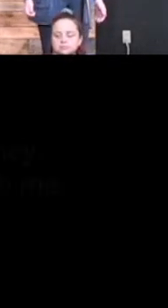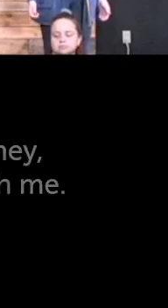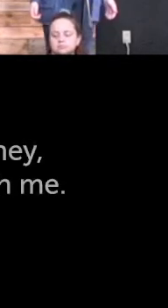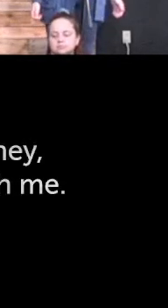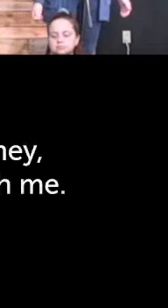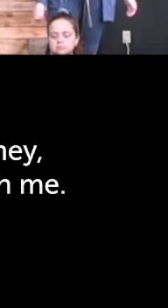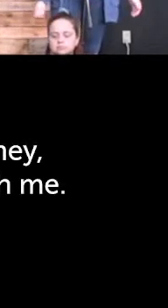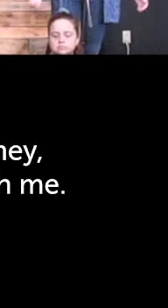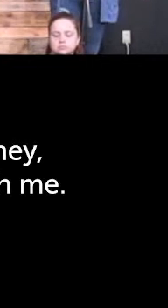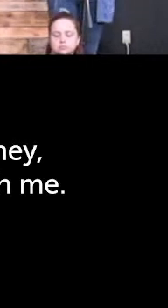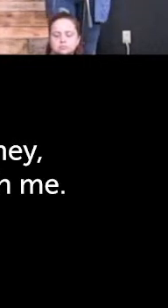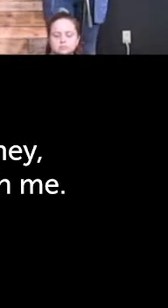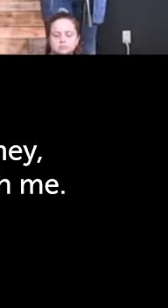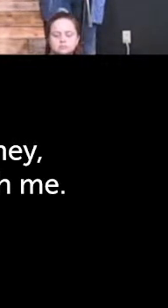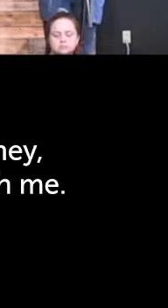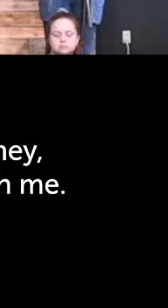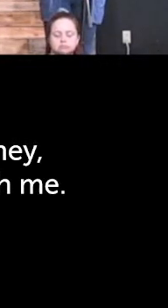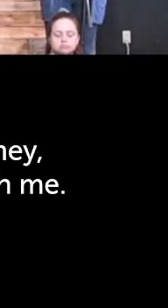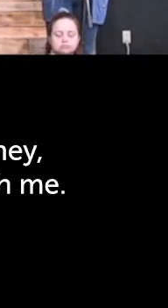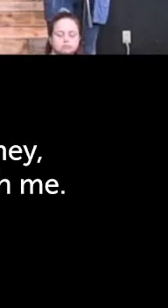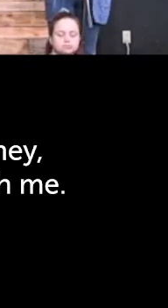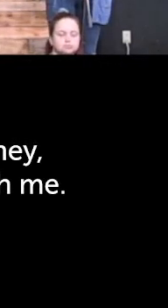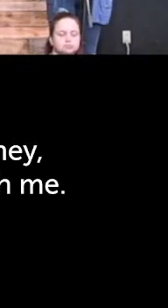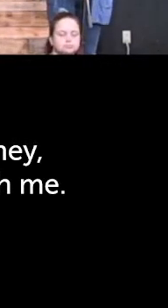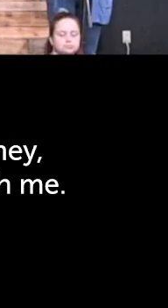walk with me